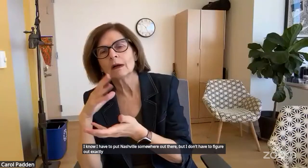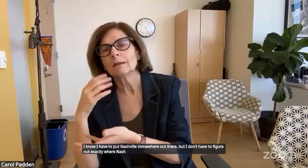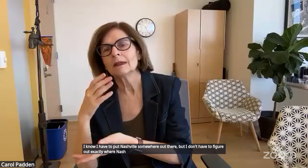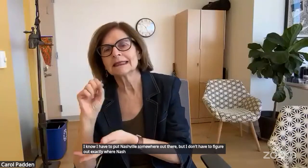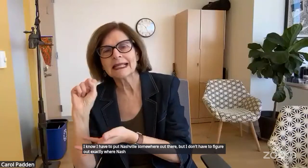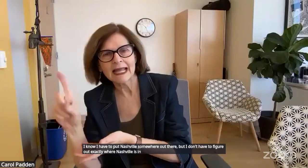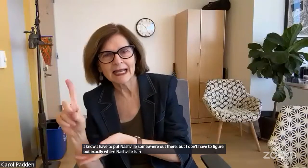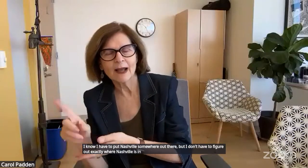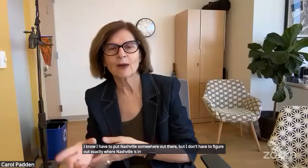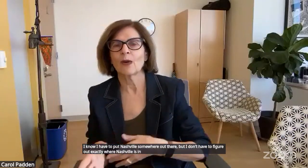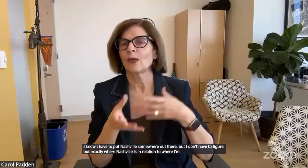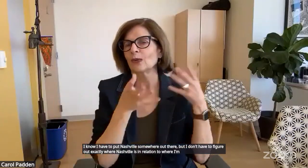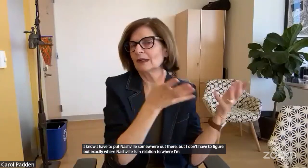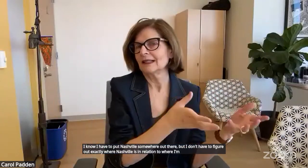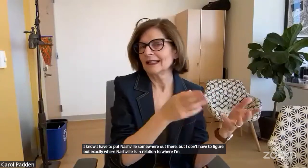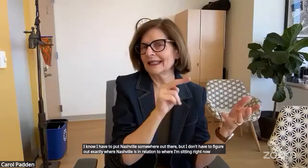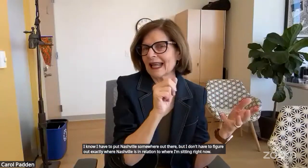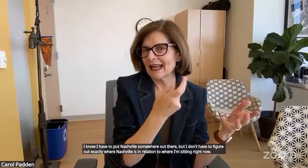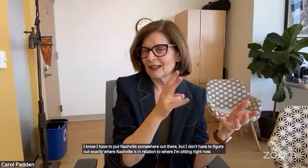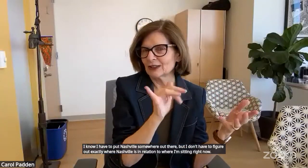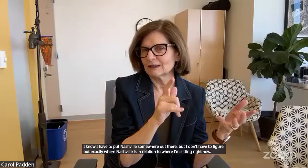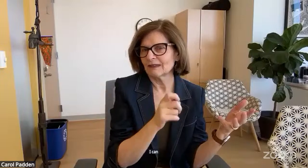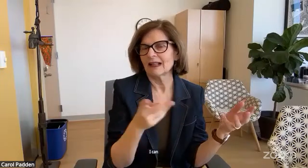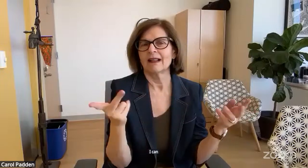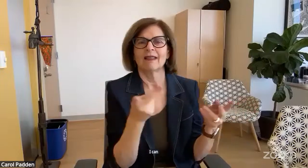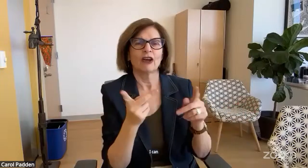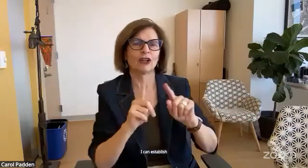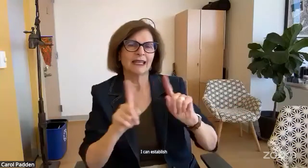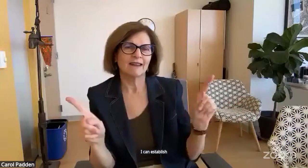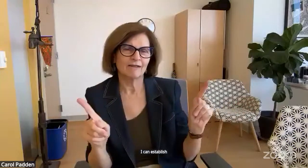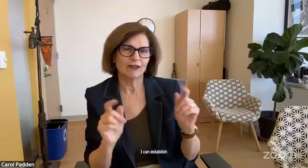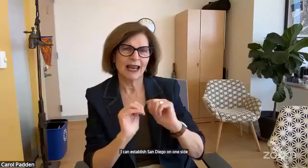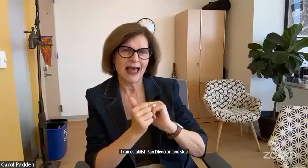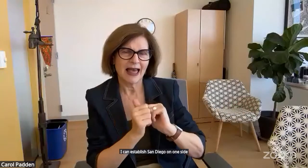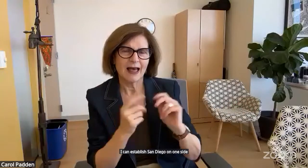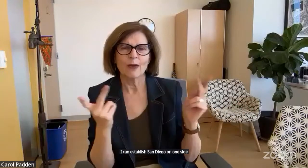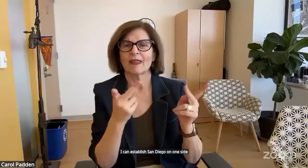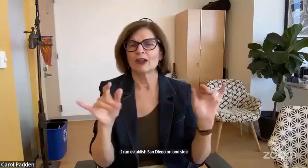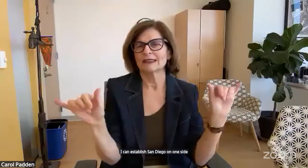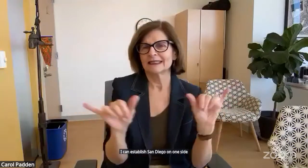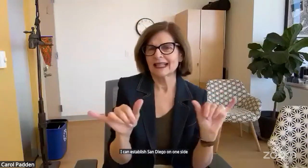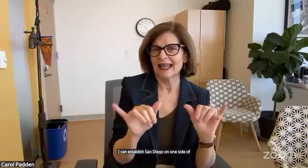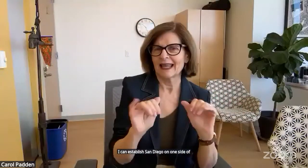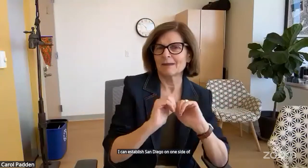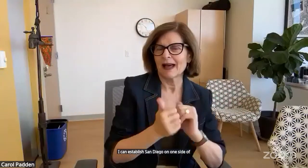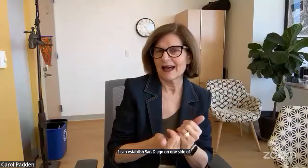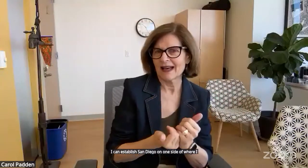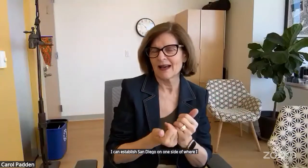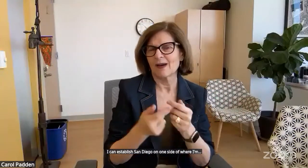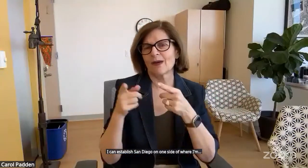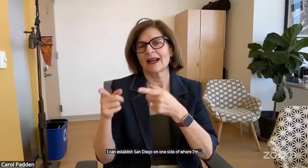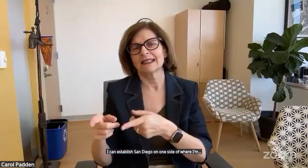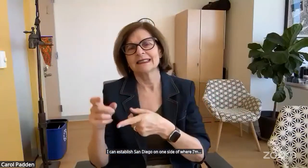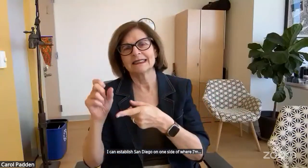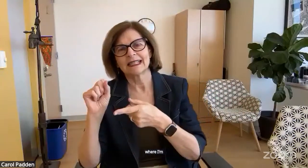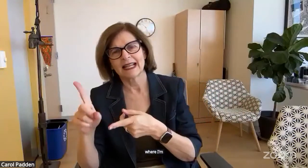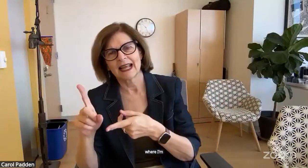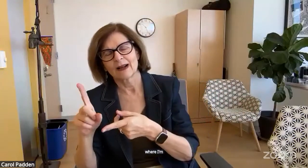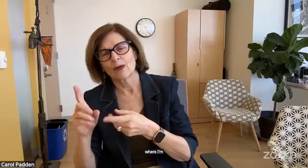in relation to where I'm sitting right now. I can establish San Diego on one side of where I'm communicating